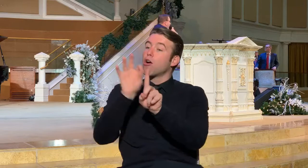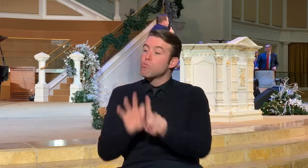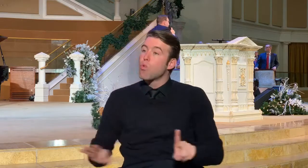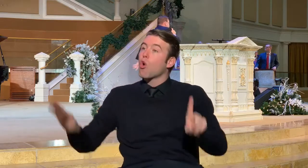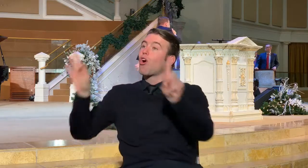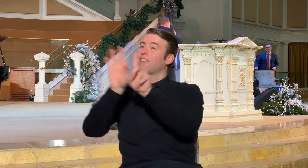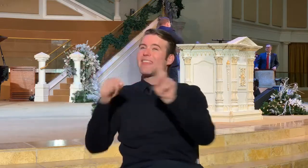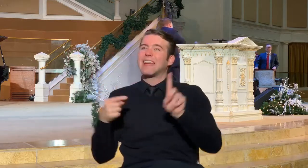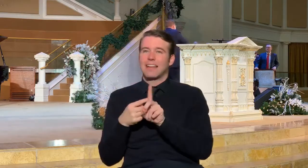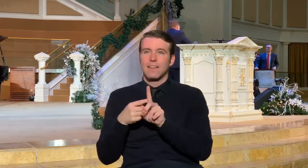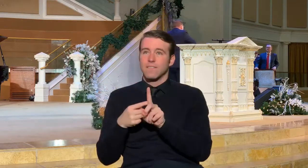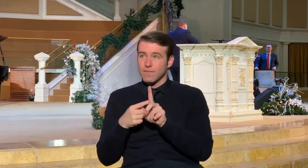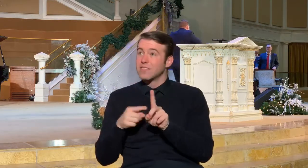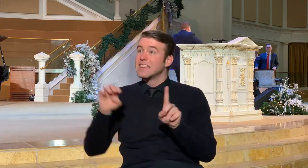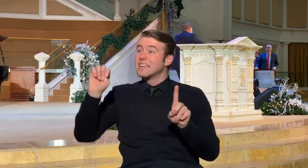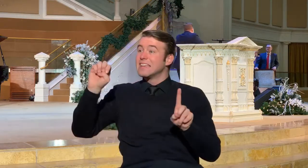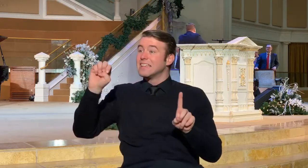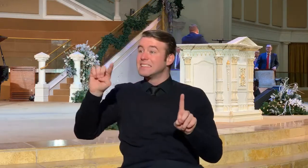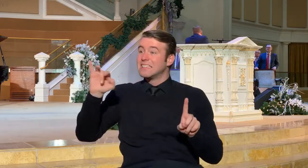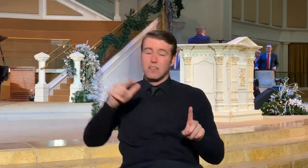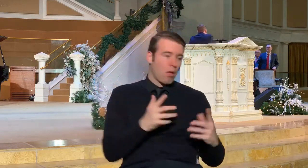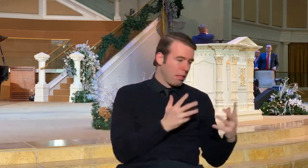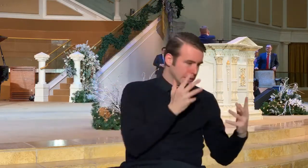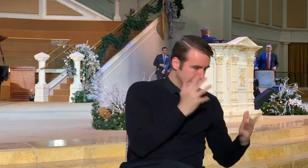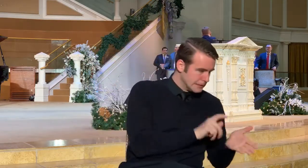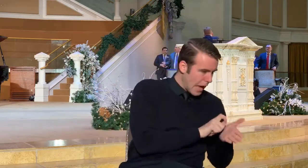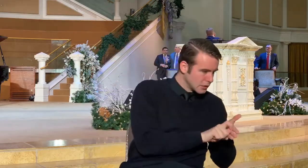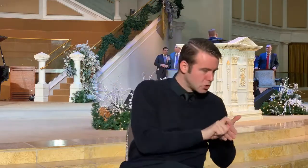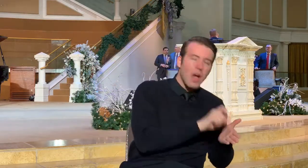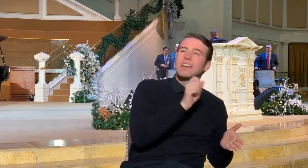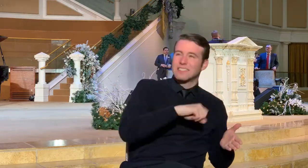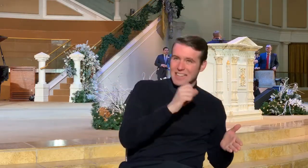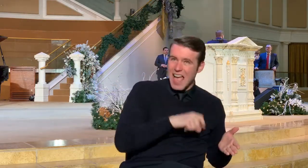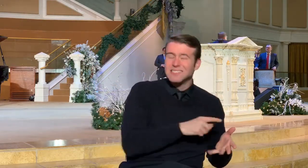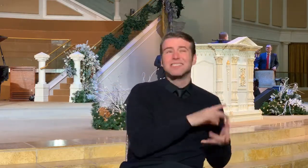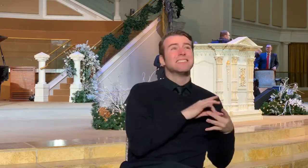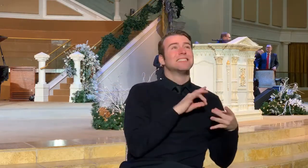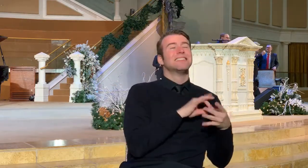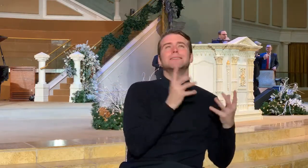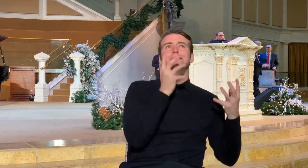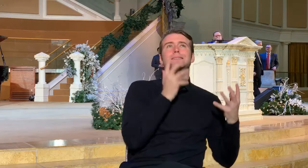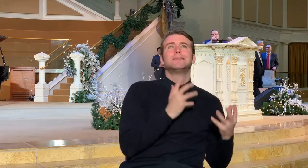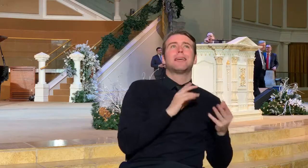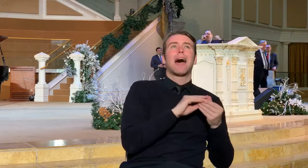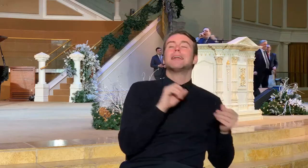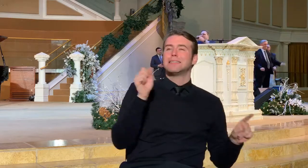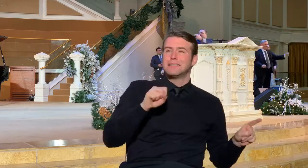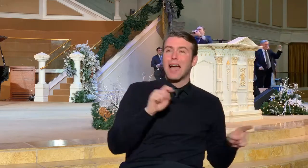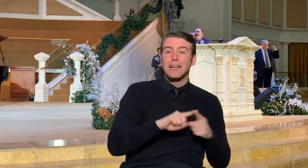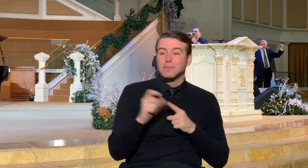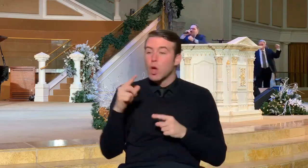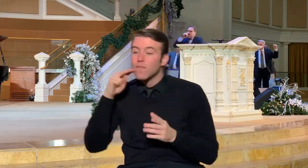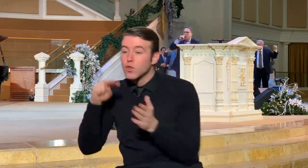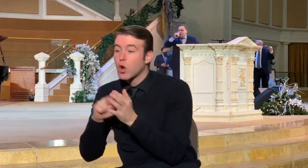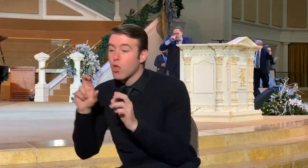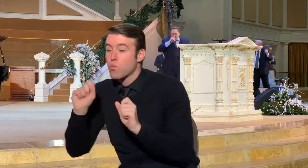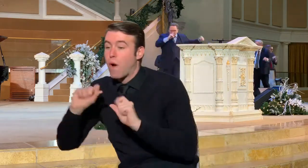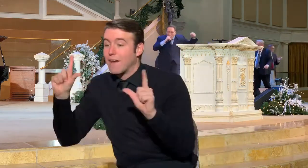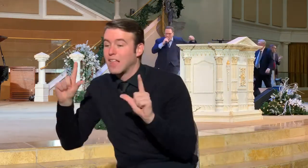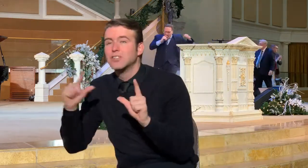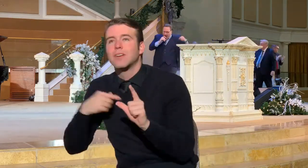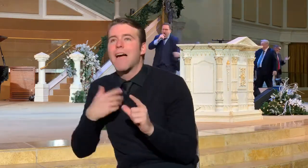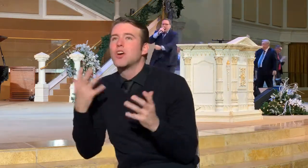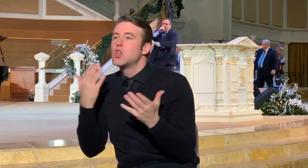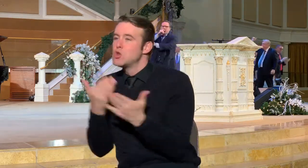worthy." Ezekiel, y'all, you've got sad songs. They say so much. But get over to Revelation. There's a